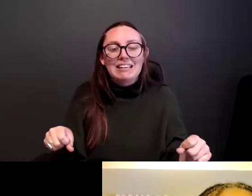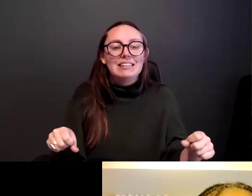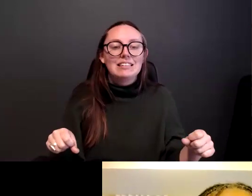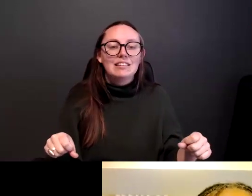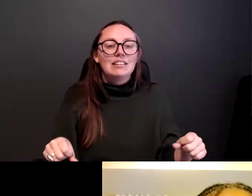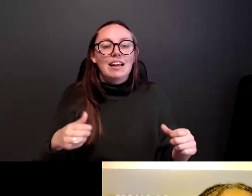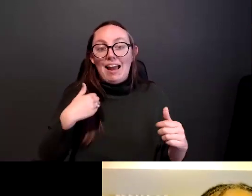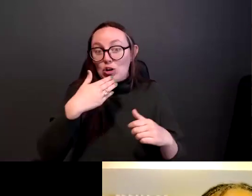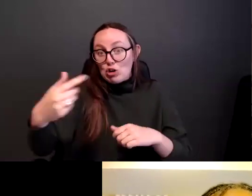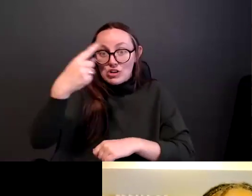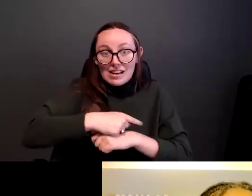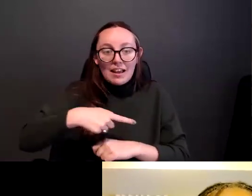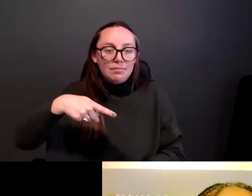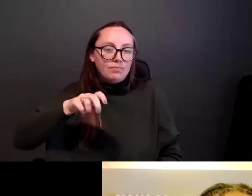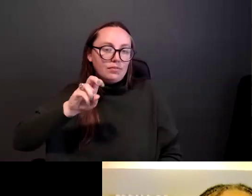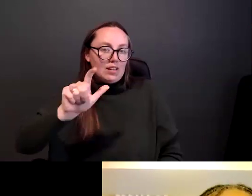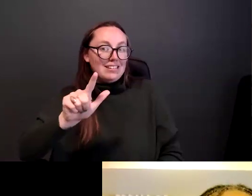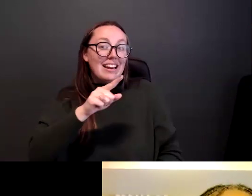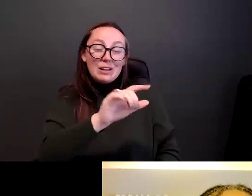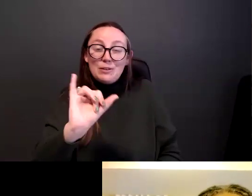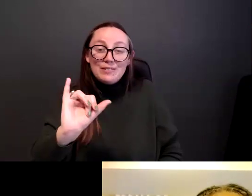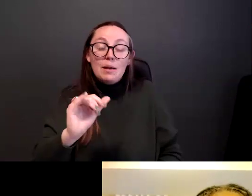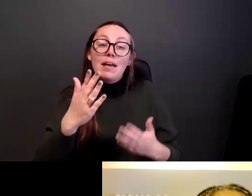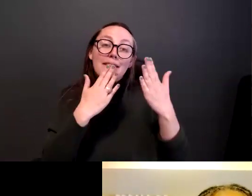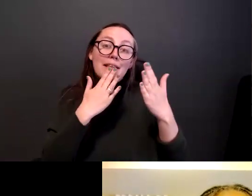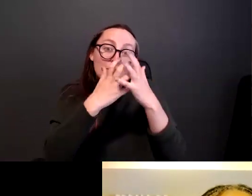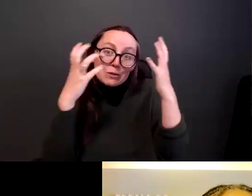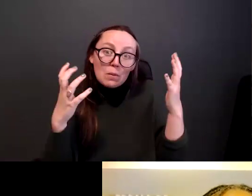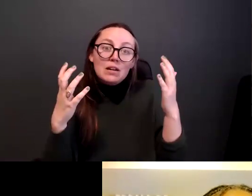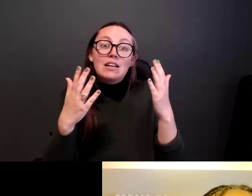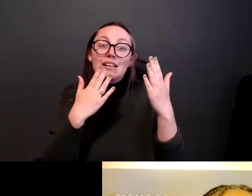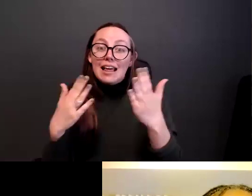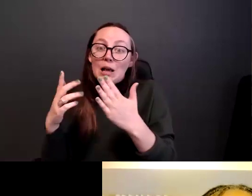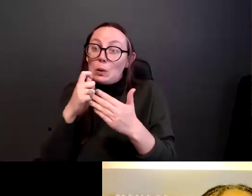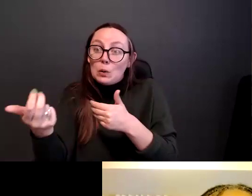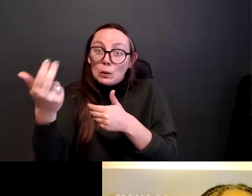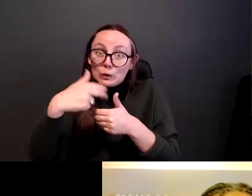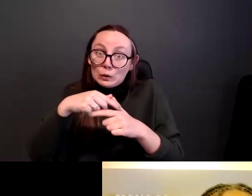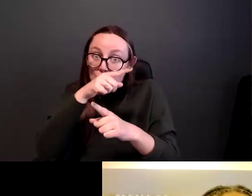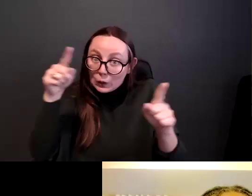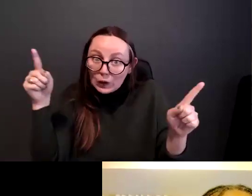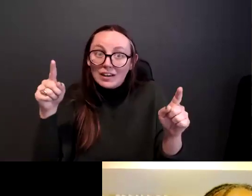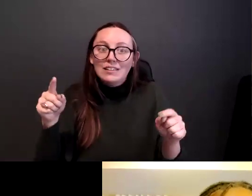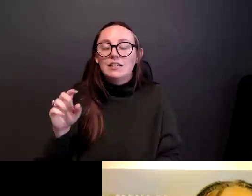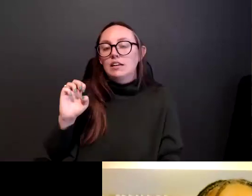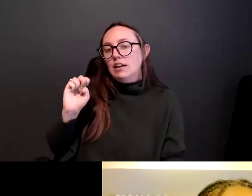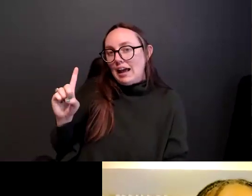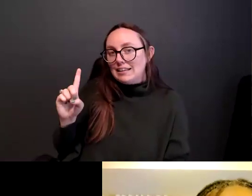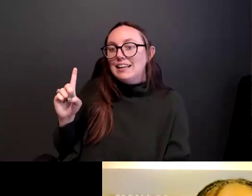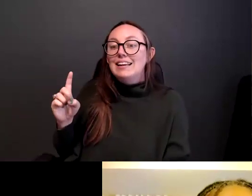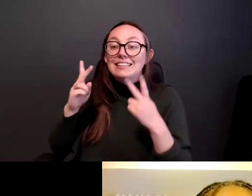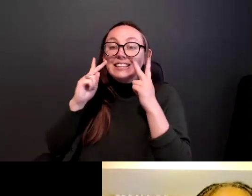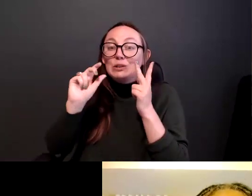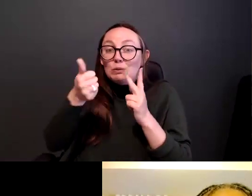much again. And thanks to everyone who joined in. Yeah. We'll see everybody at 10 o'clock tomorrow. We'll do our conference